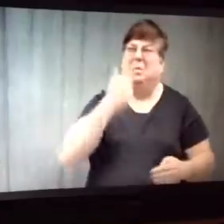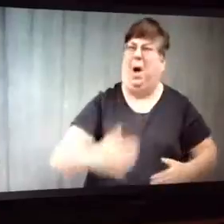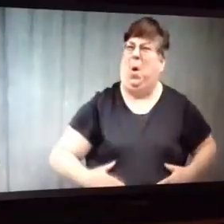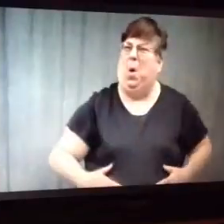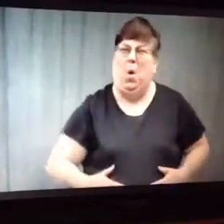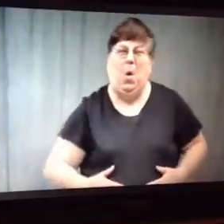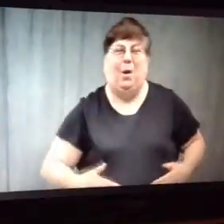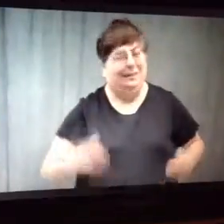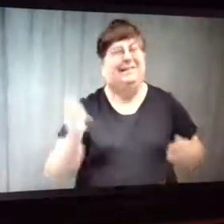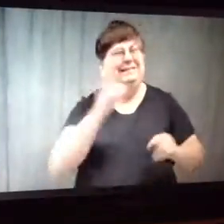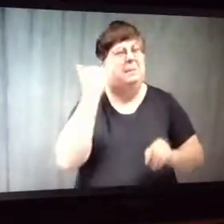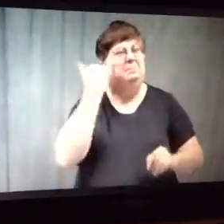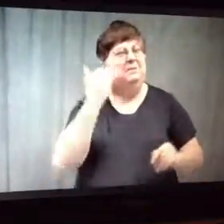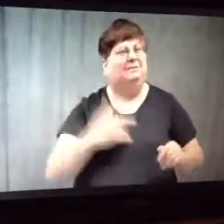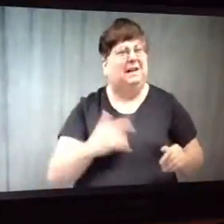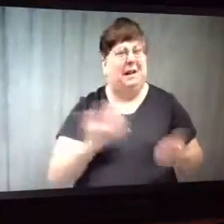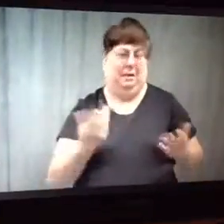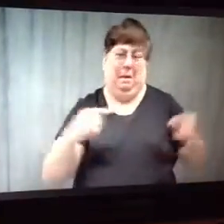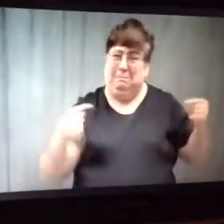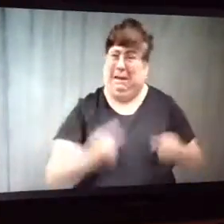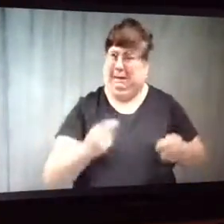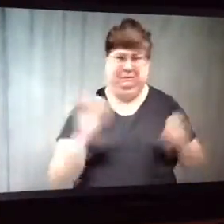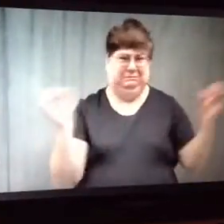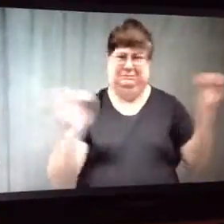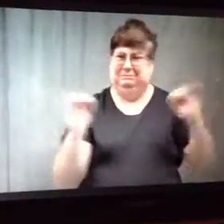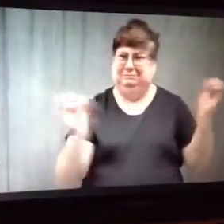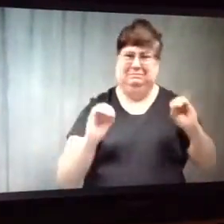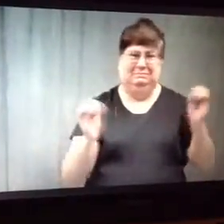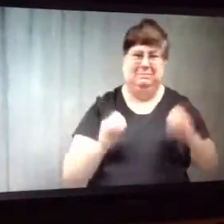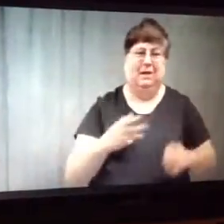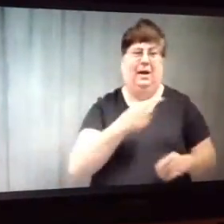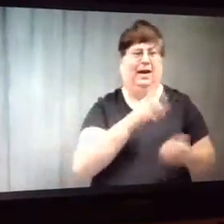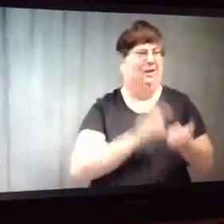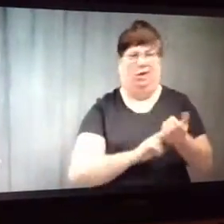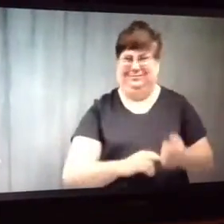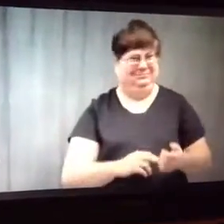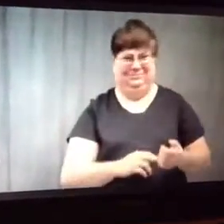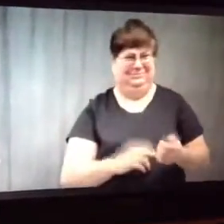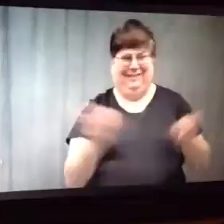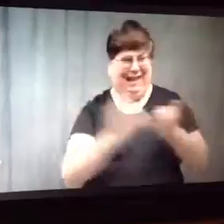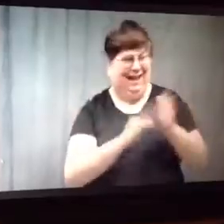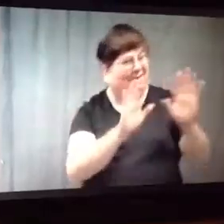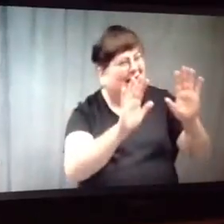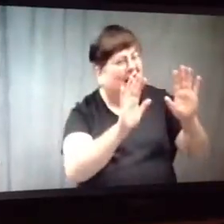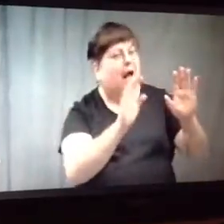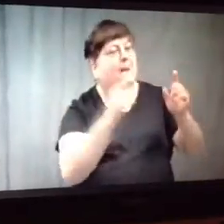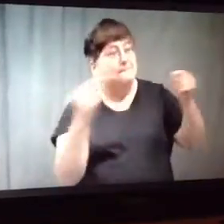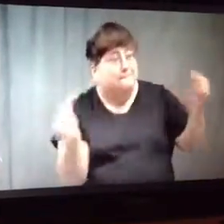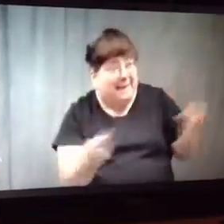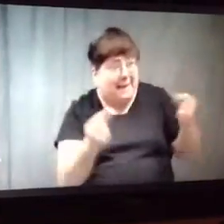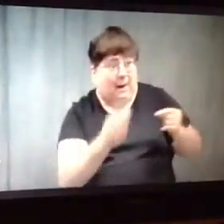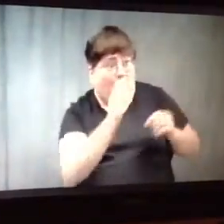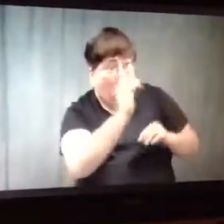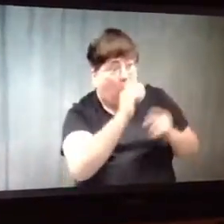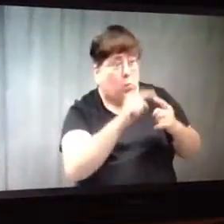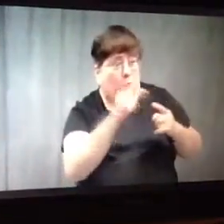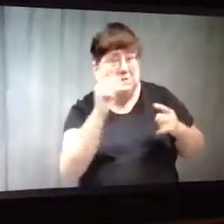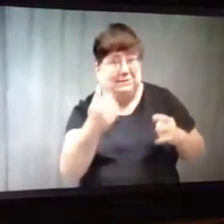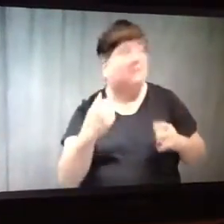started laughing, and I was like, oof, yeah, that hurt. But other than that, no pain. And the nurse said,